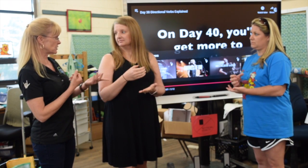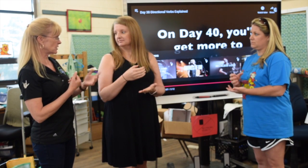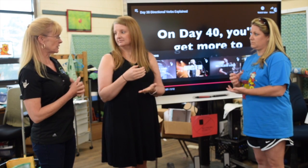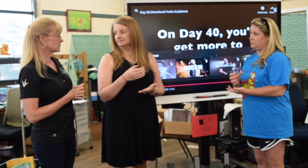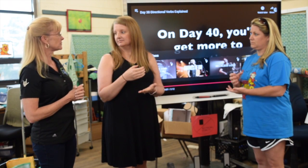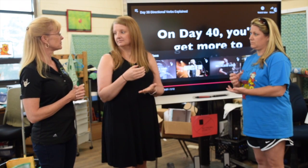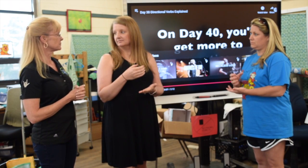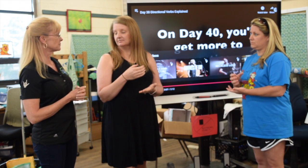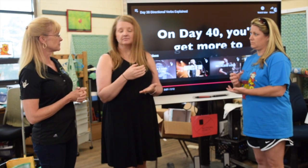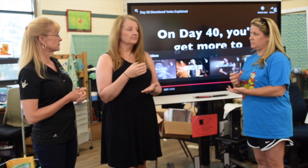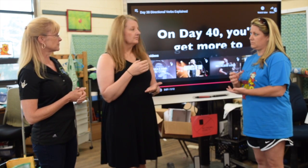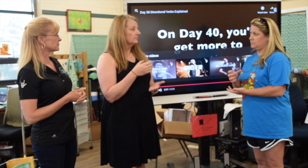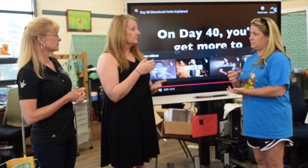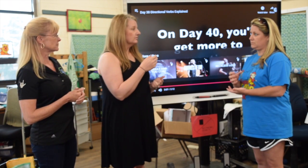do?